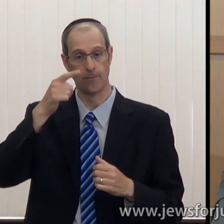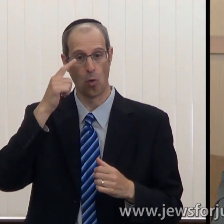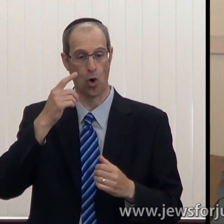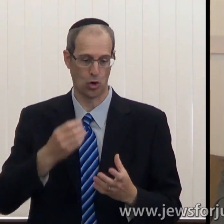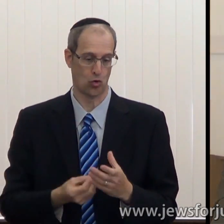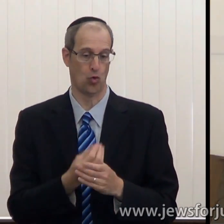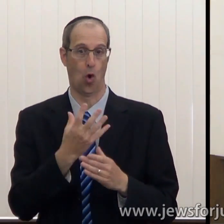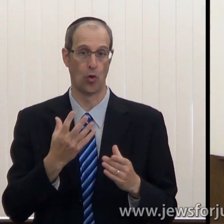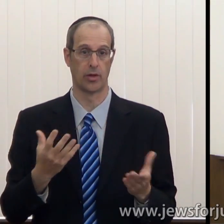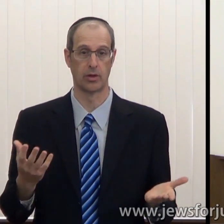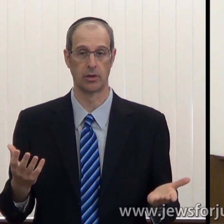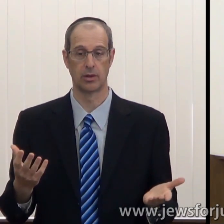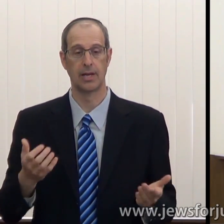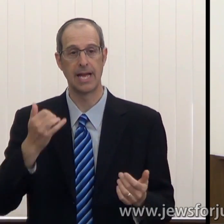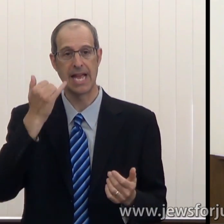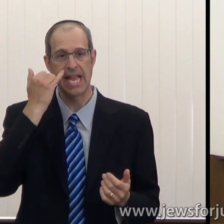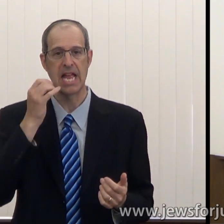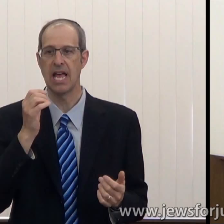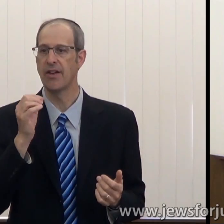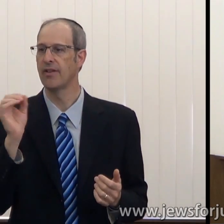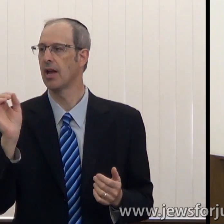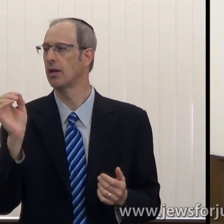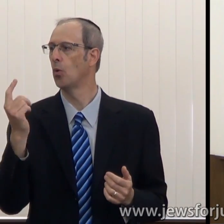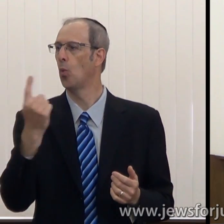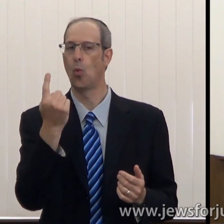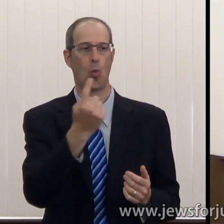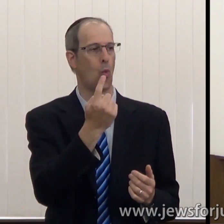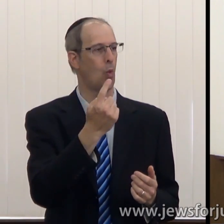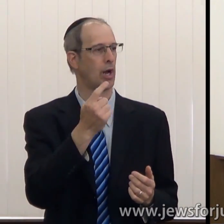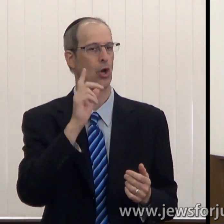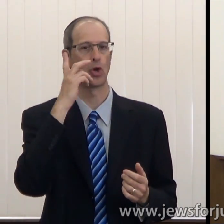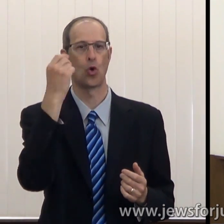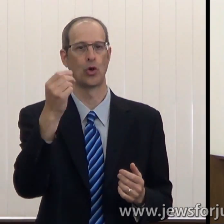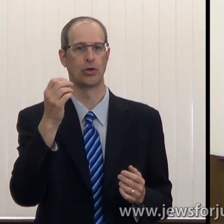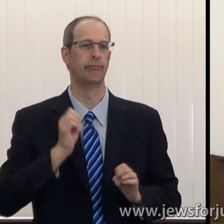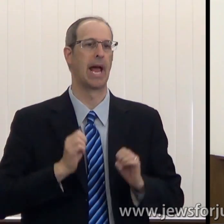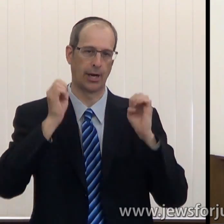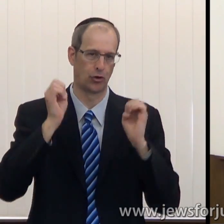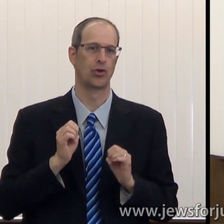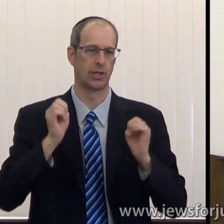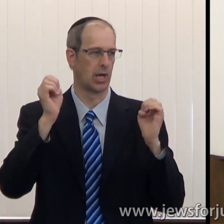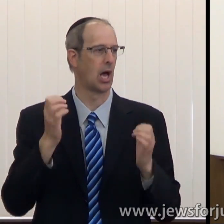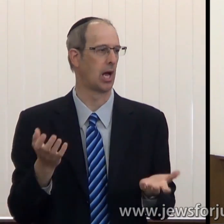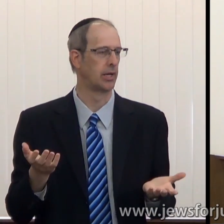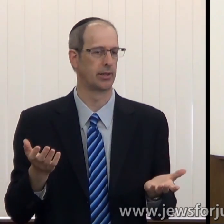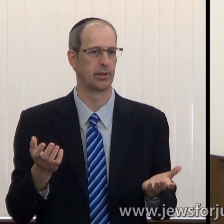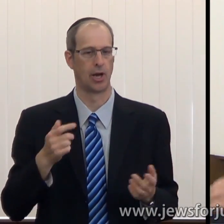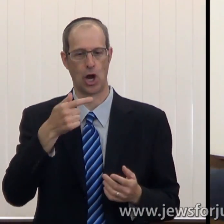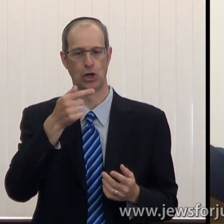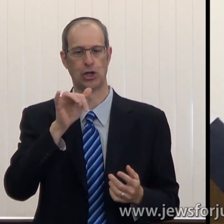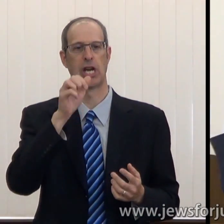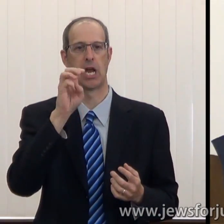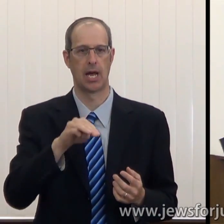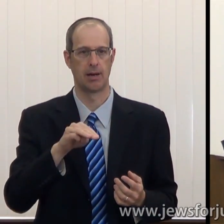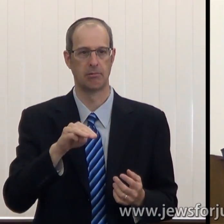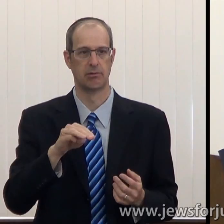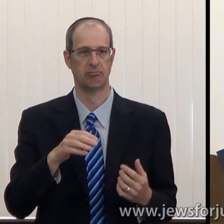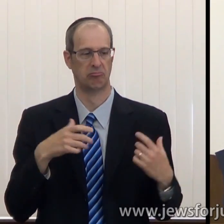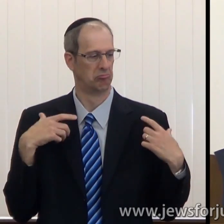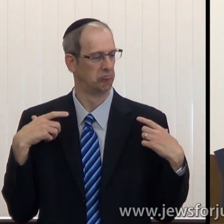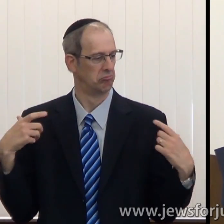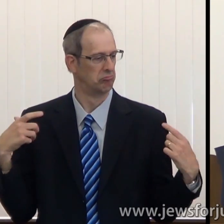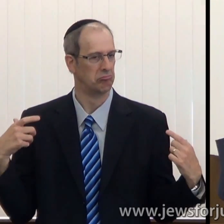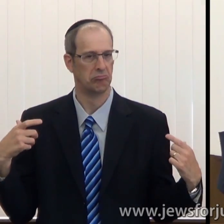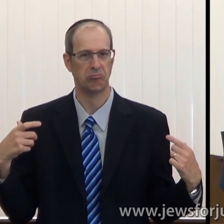grow. If anyone here ever goes to a gymnasium, if anyone wants to get big